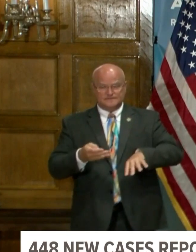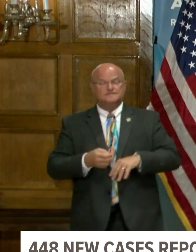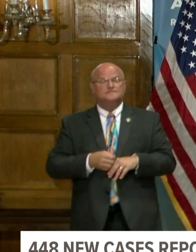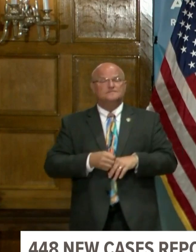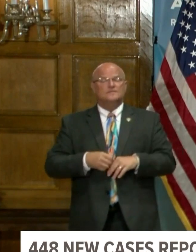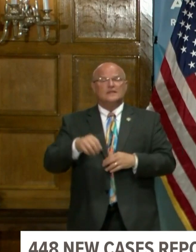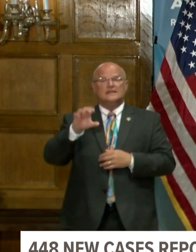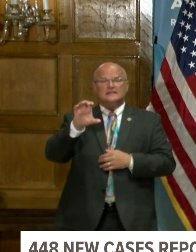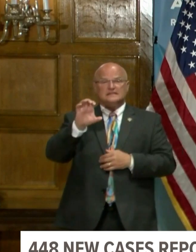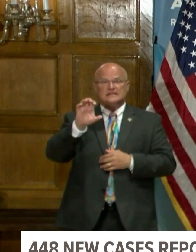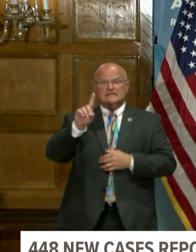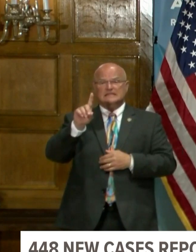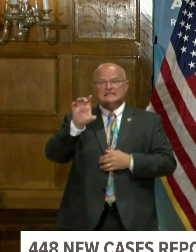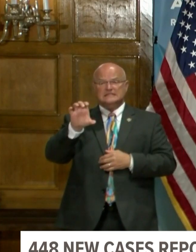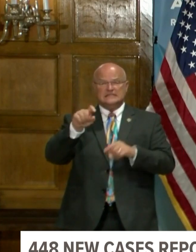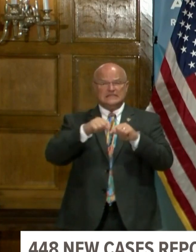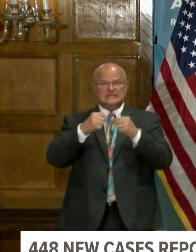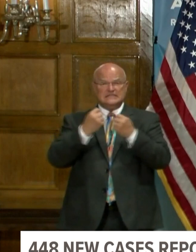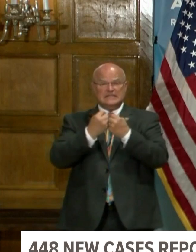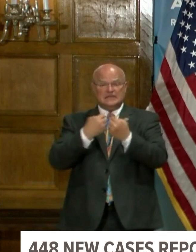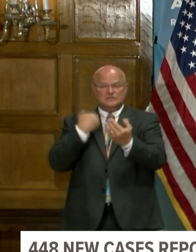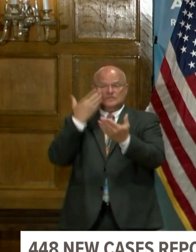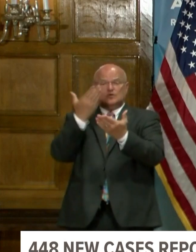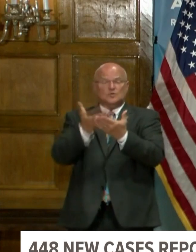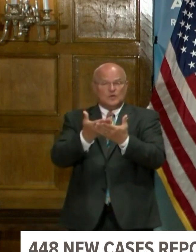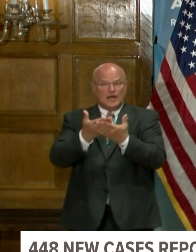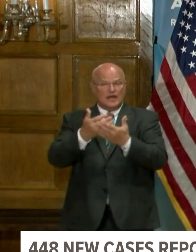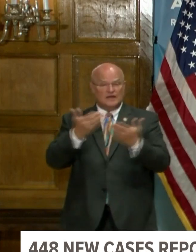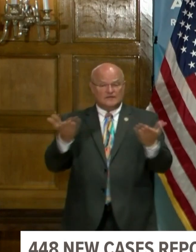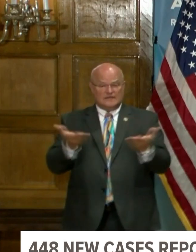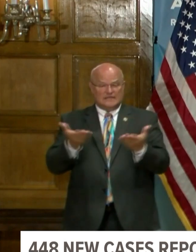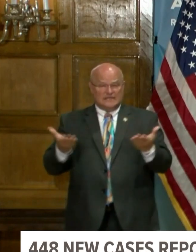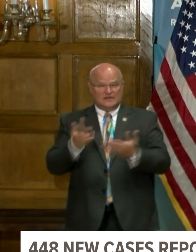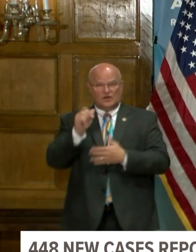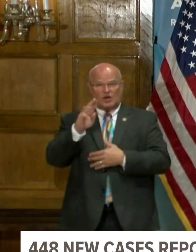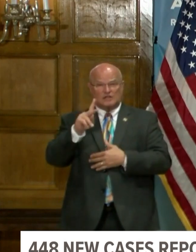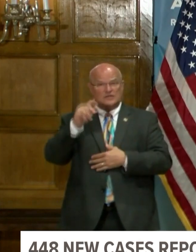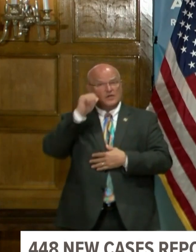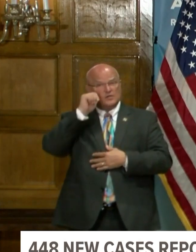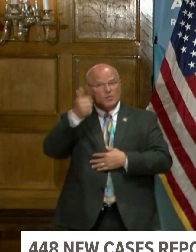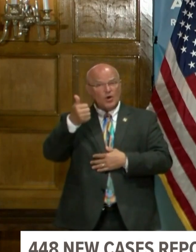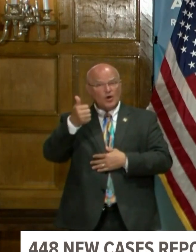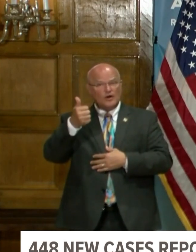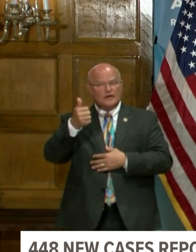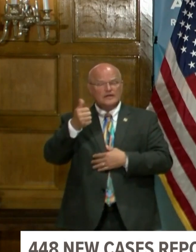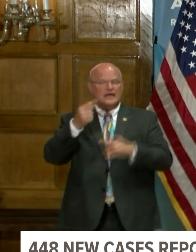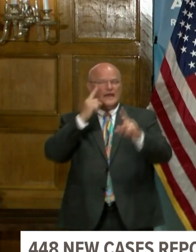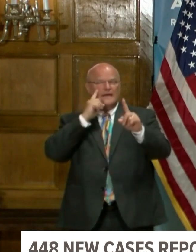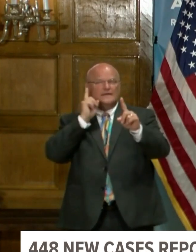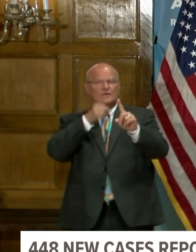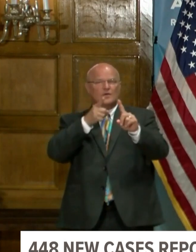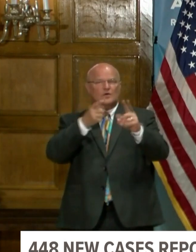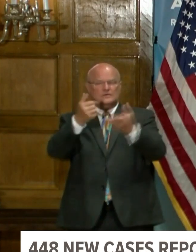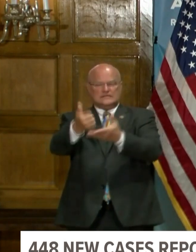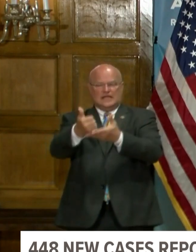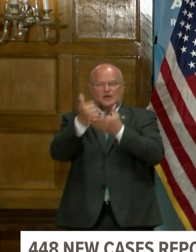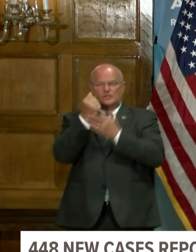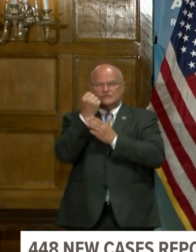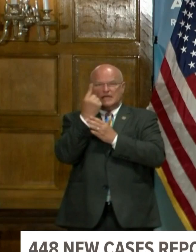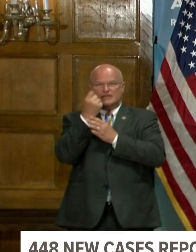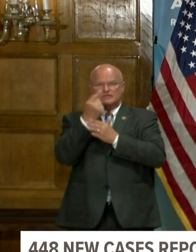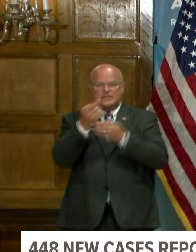The CDC team will be arriving tomorrow. Their goal is to help us to better understand the dynamics